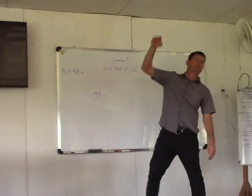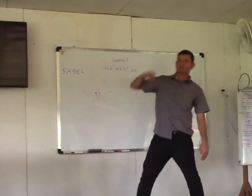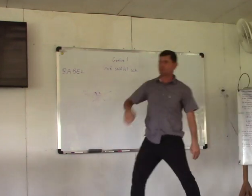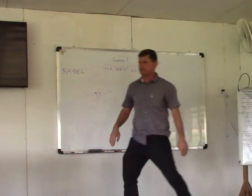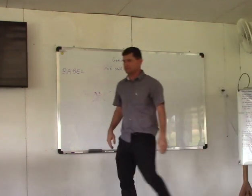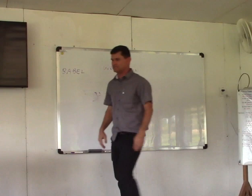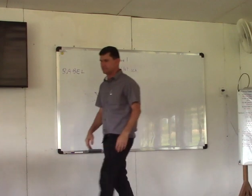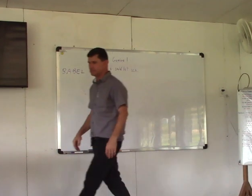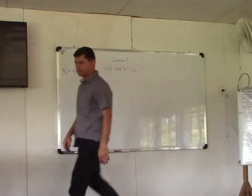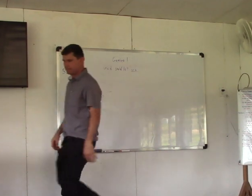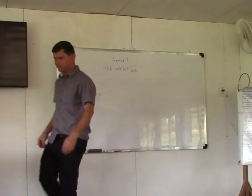bring themselves up.